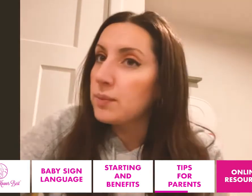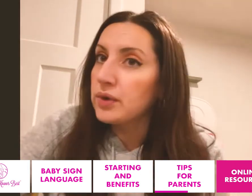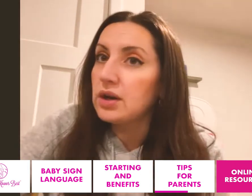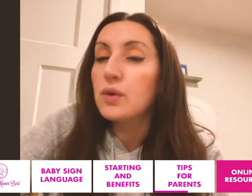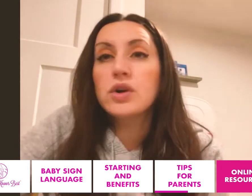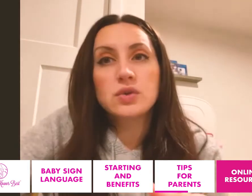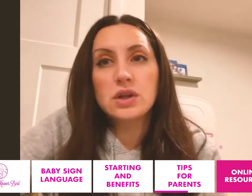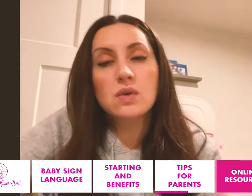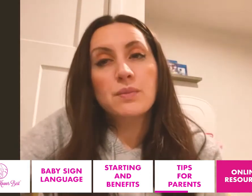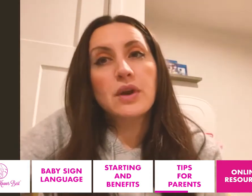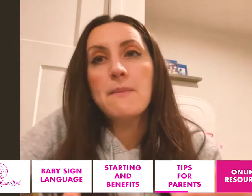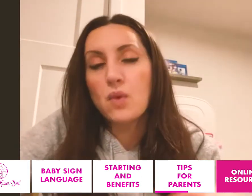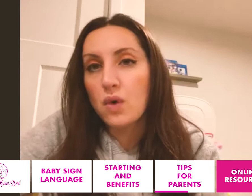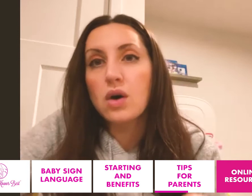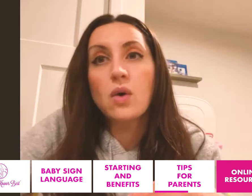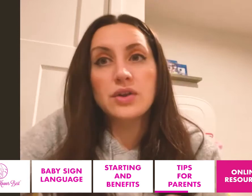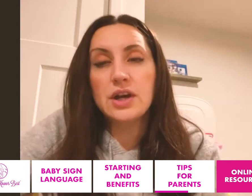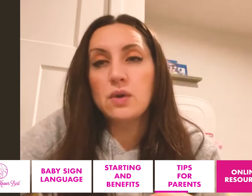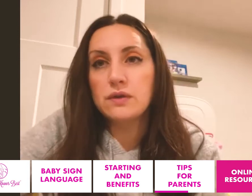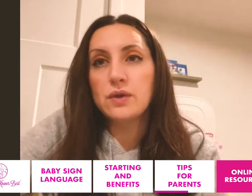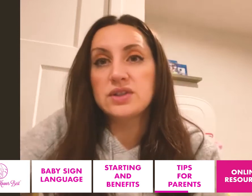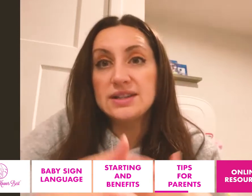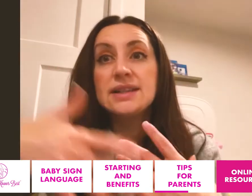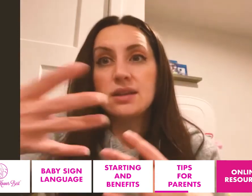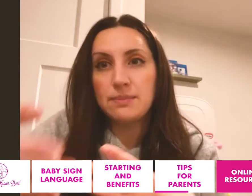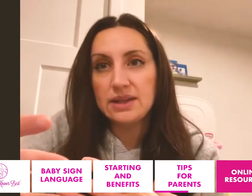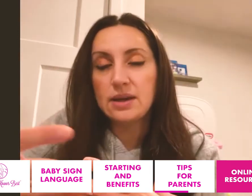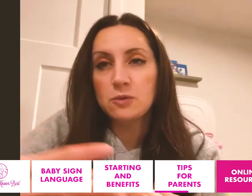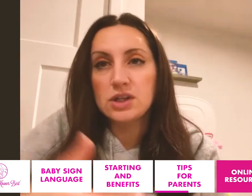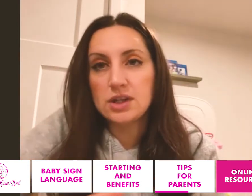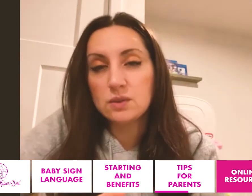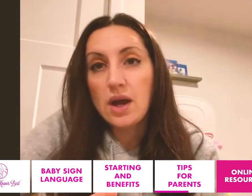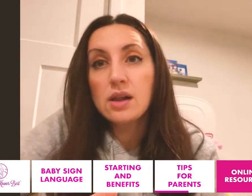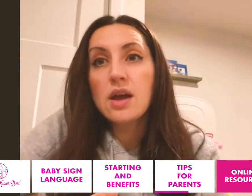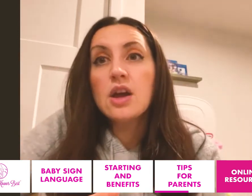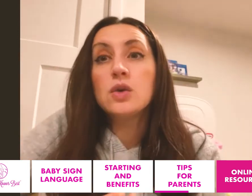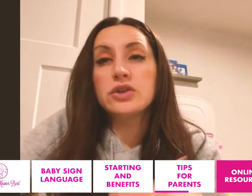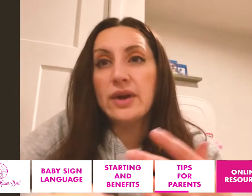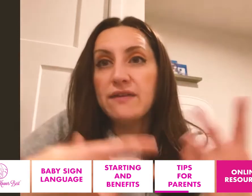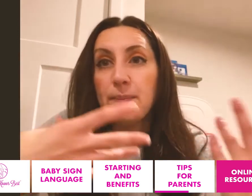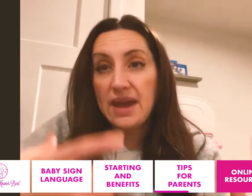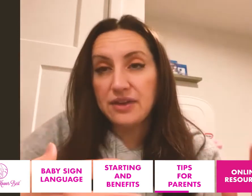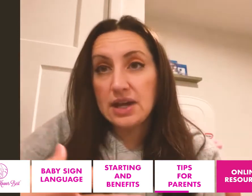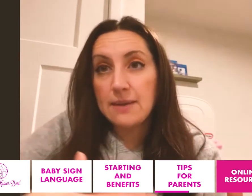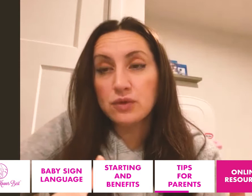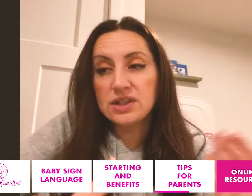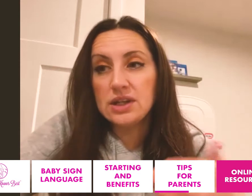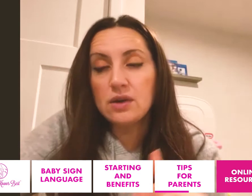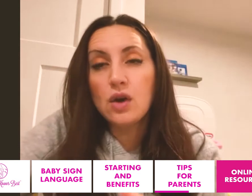incorporate more, all done, all of those signs into the bedtime routine as well. You also have the bath time routine where